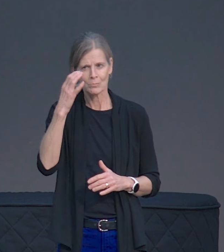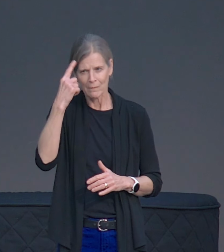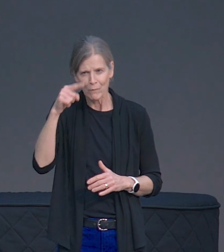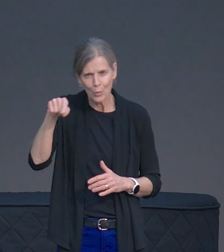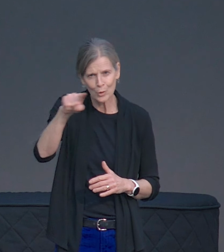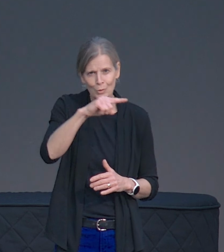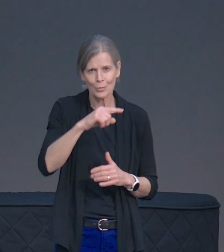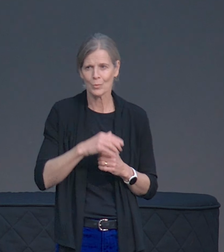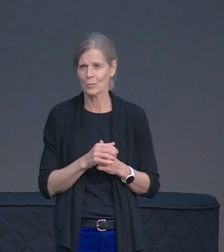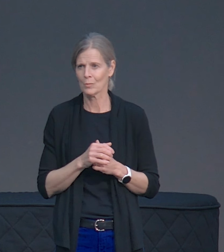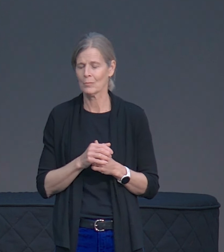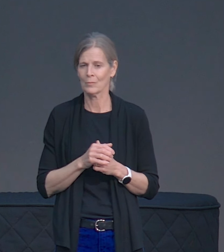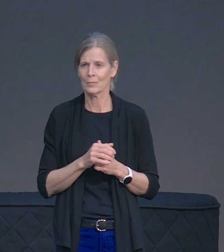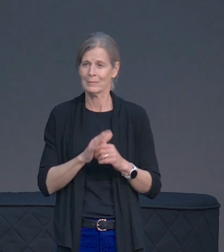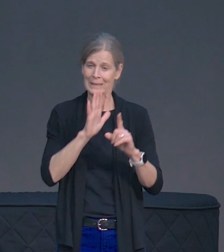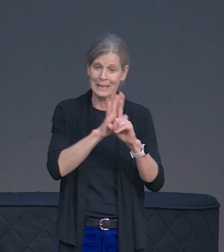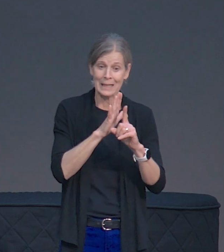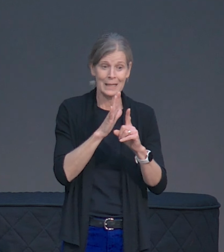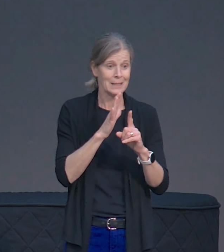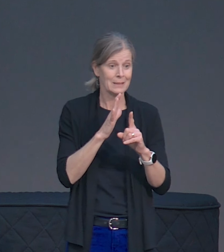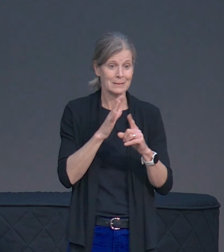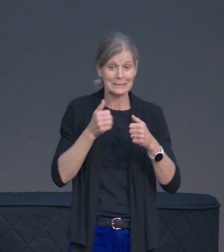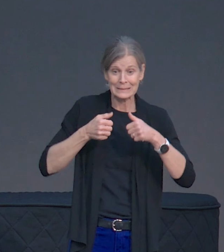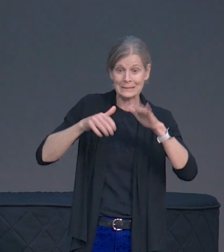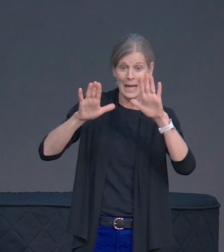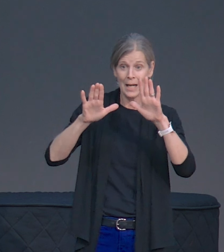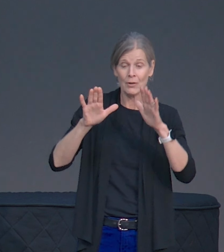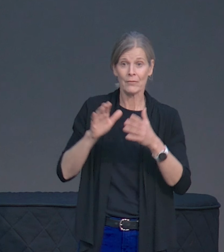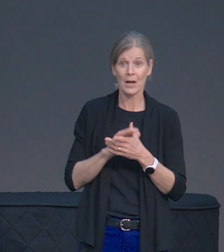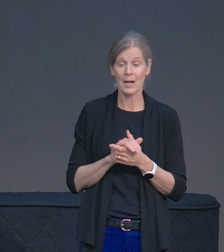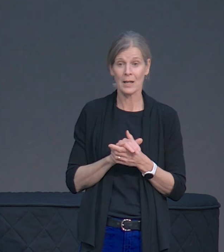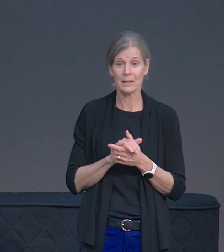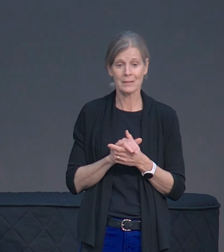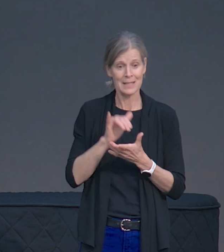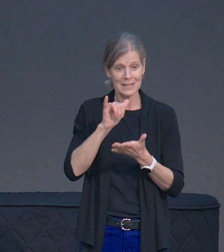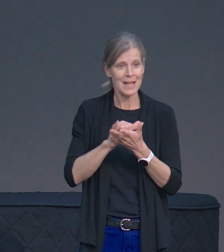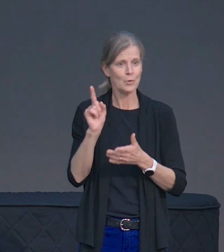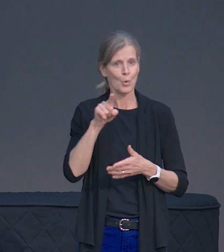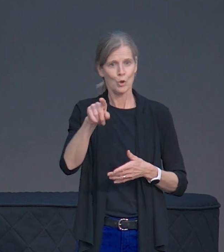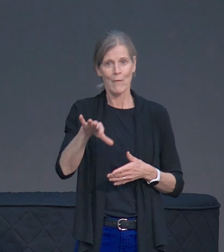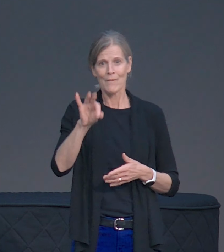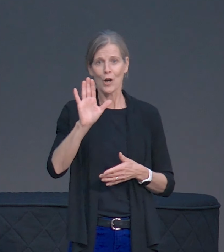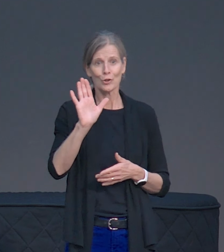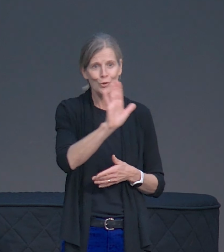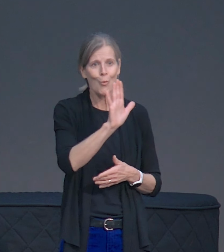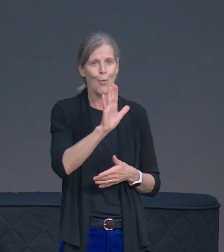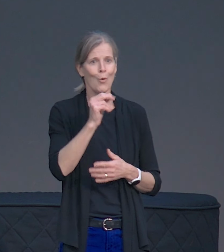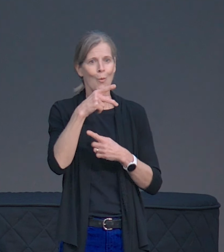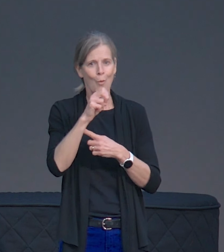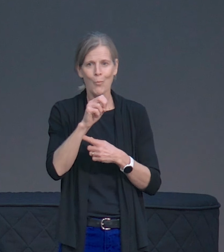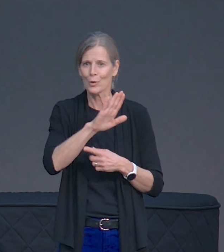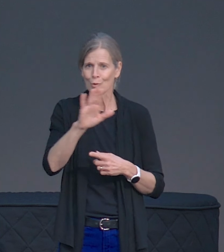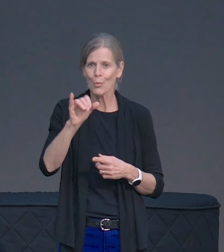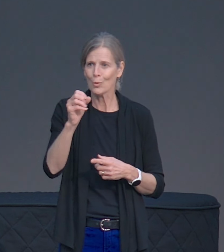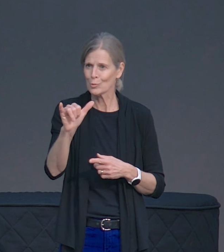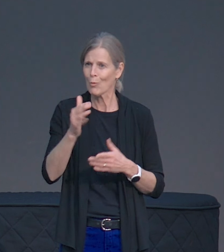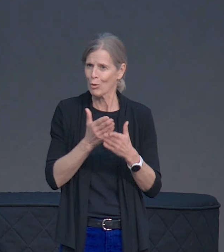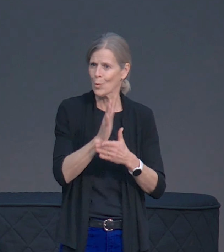Is His Sacrifice What Your Hopes And Joys Are Founded Upon Have You